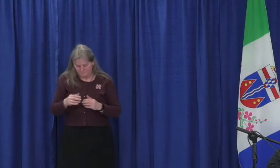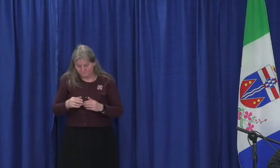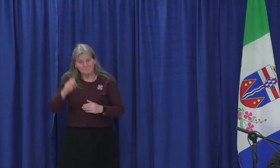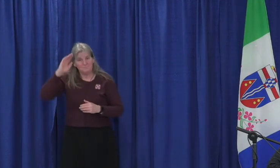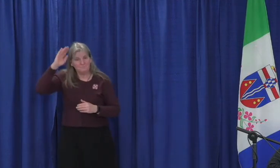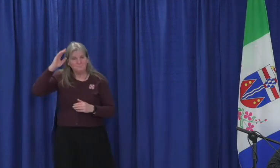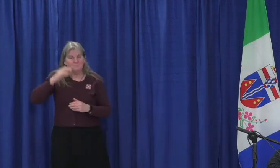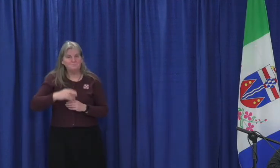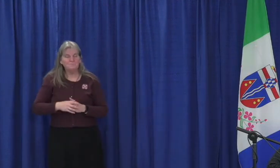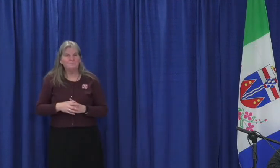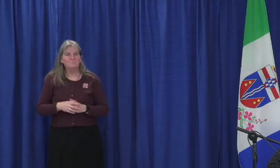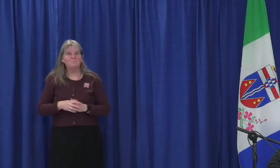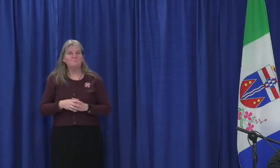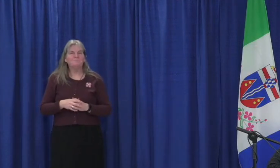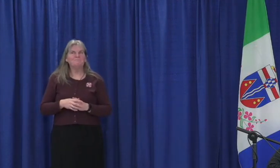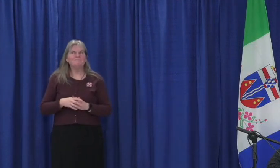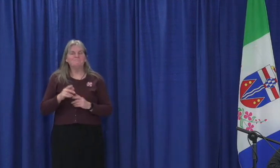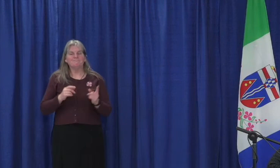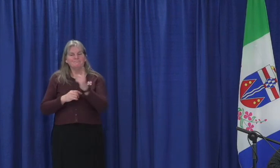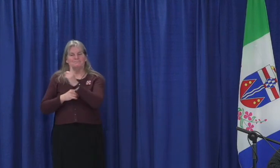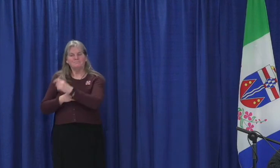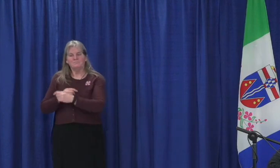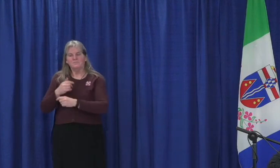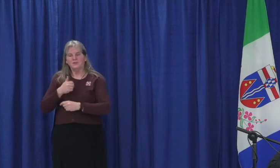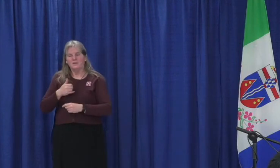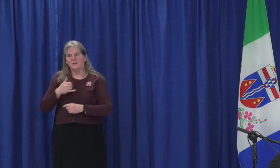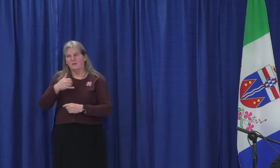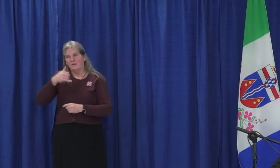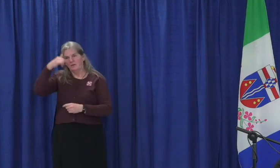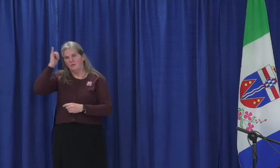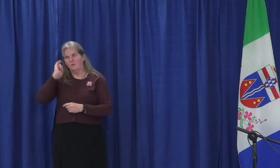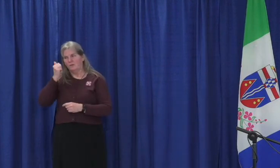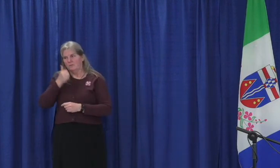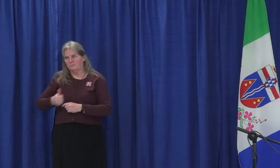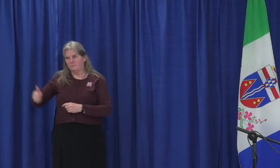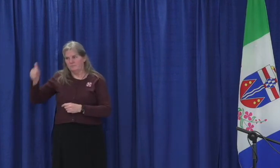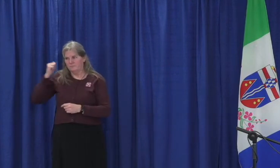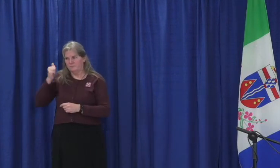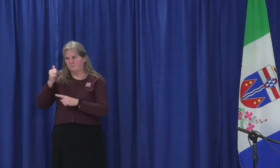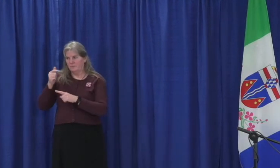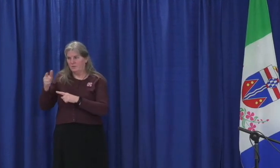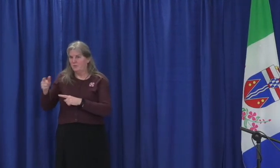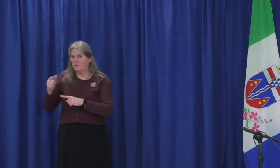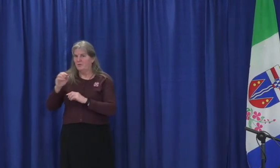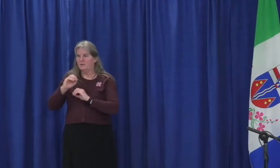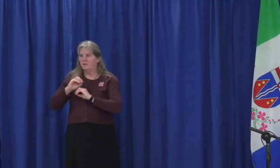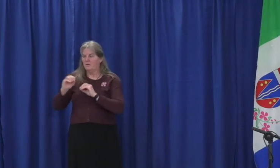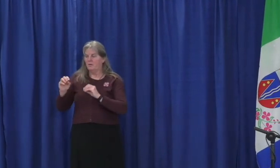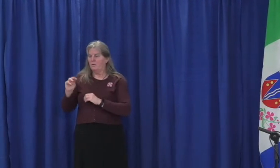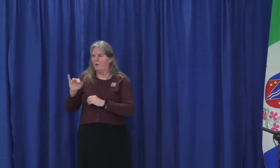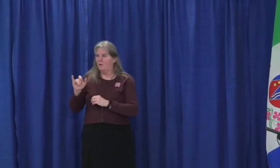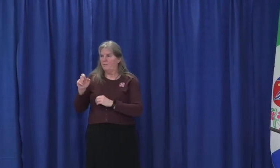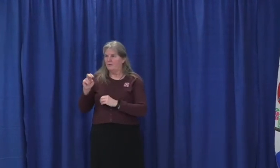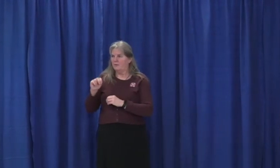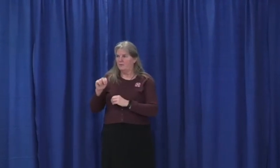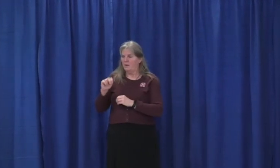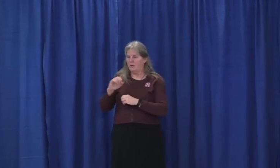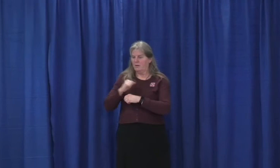Hi, I'd like to ask the Premier, you said there's no Omicron cases in Yukon